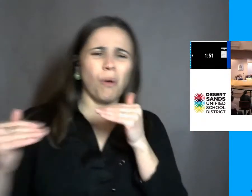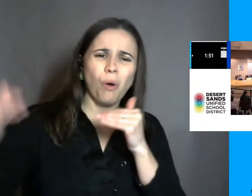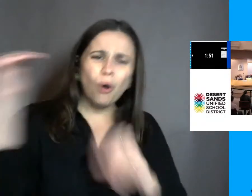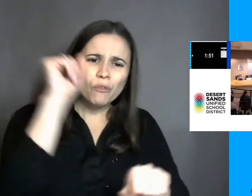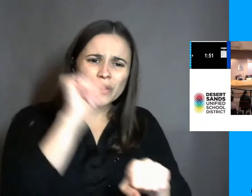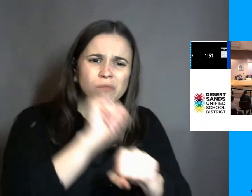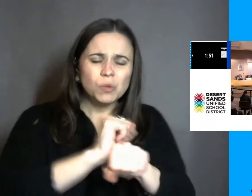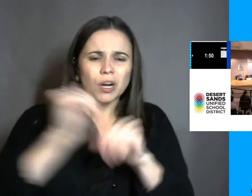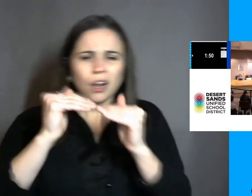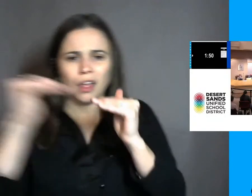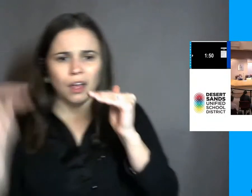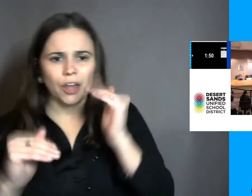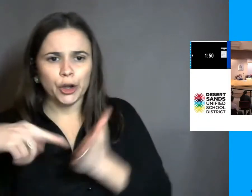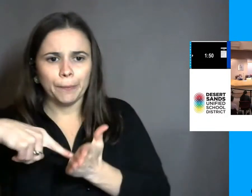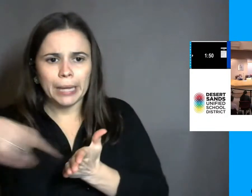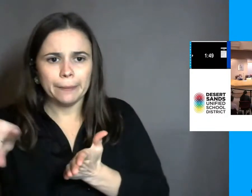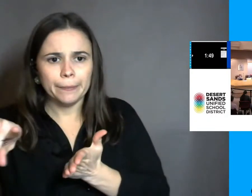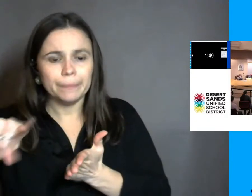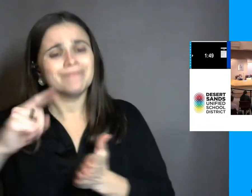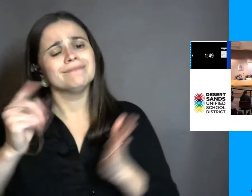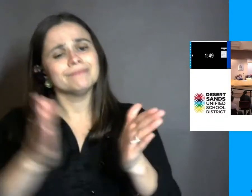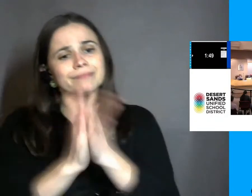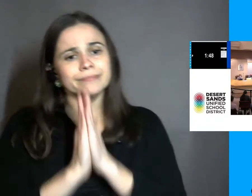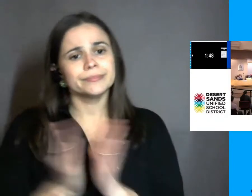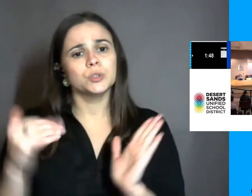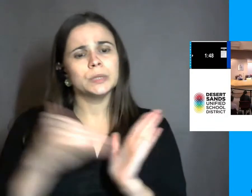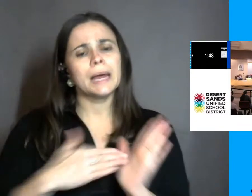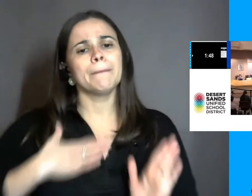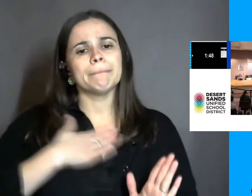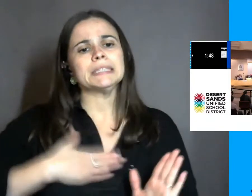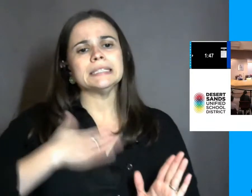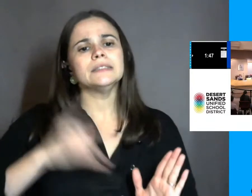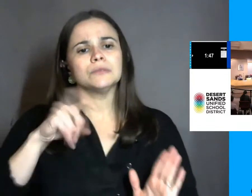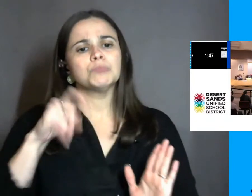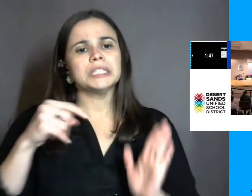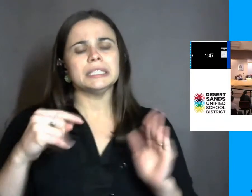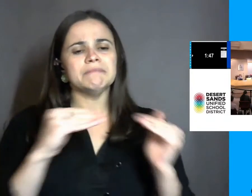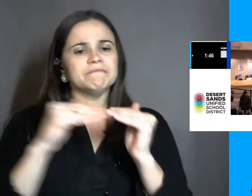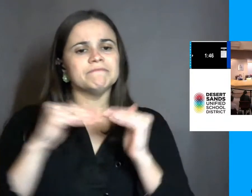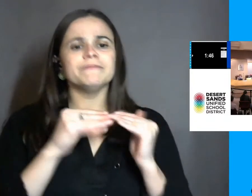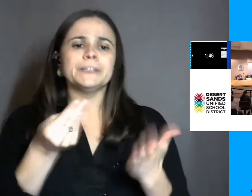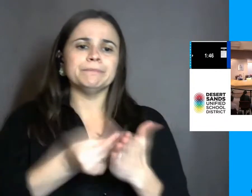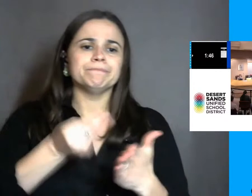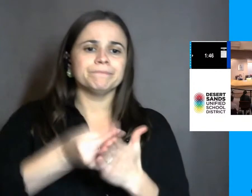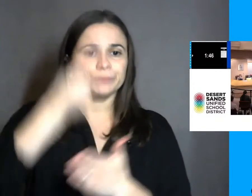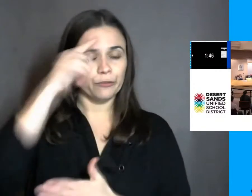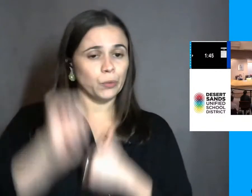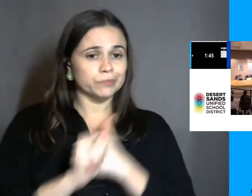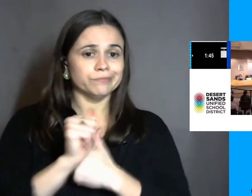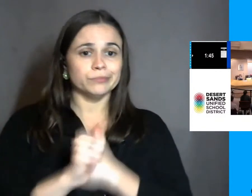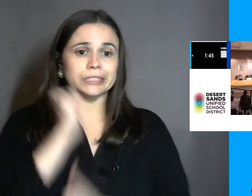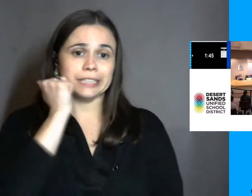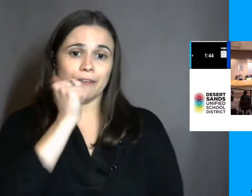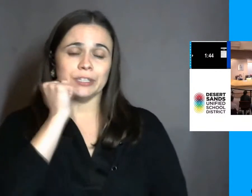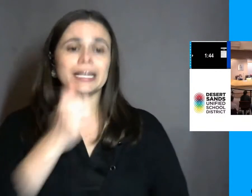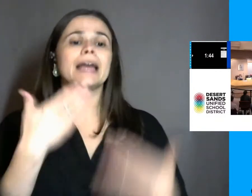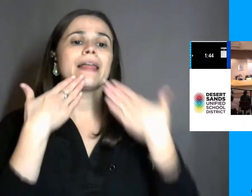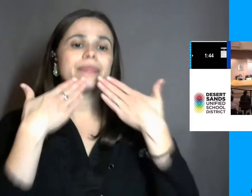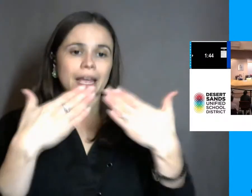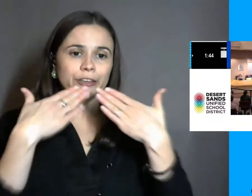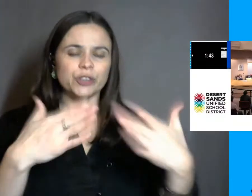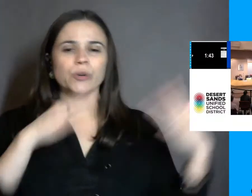underpaid. And I ask you again to please compensate us for the risks we take on a daily basis. Thank you.